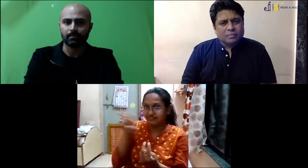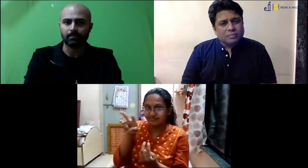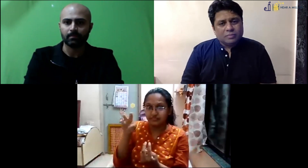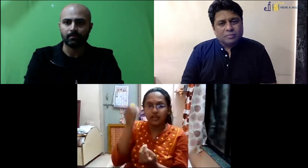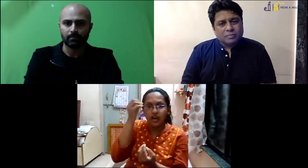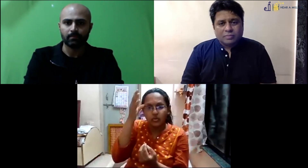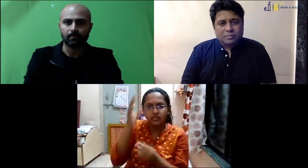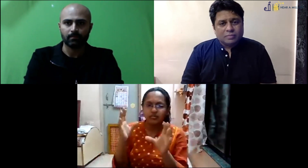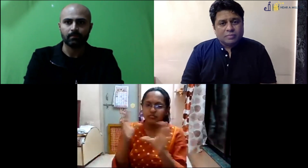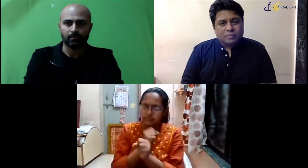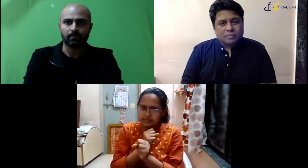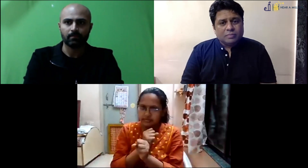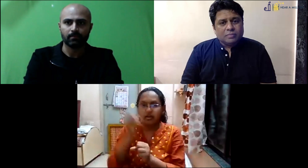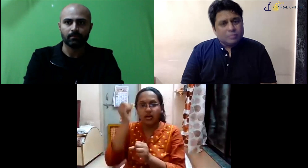child,